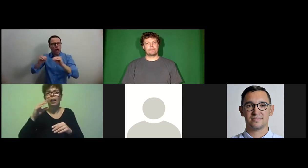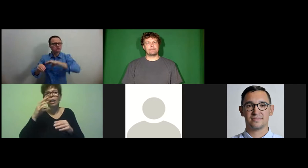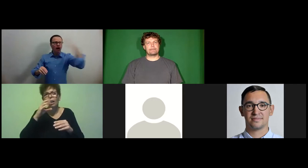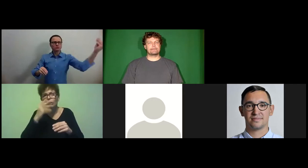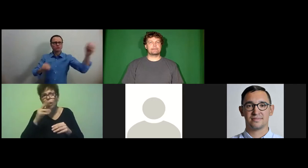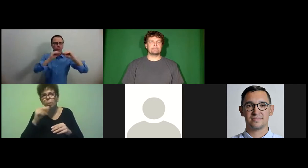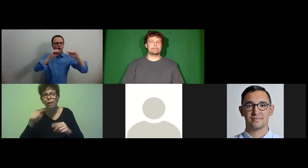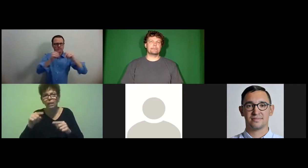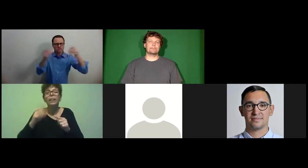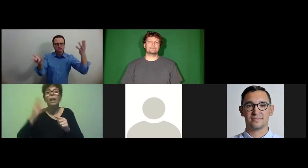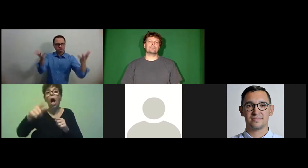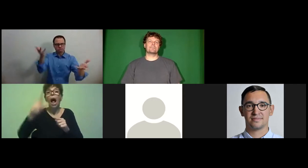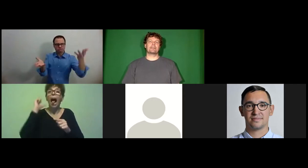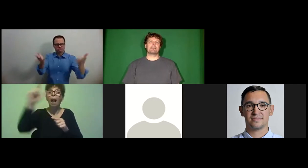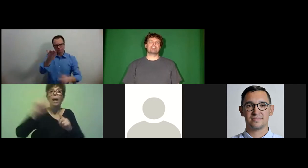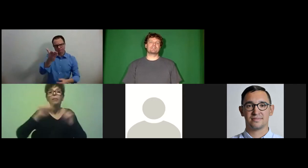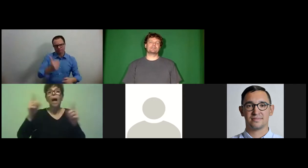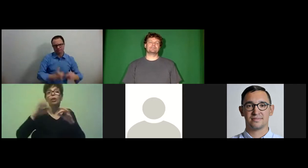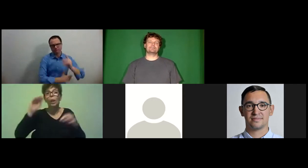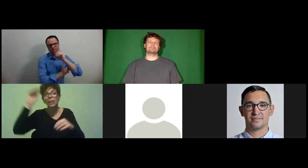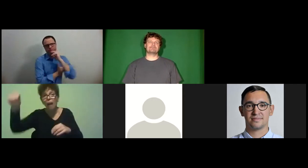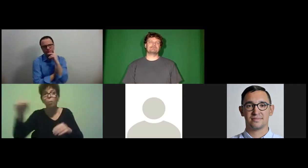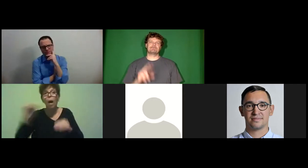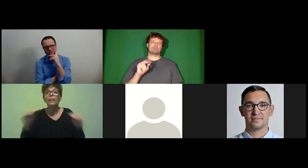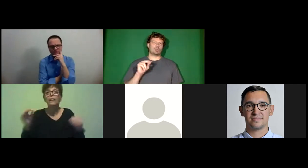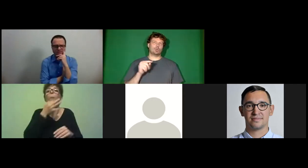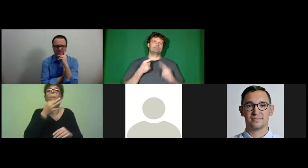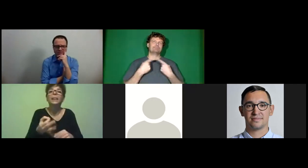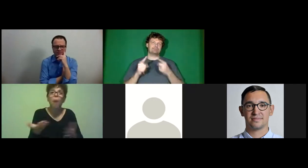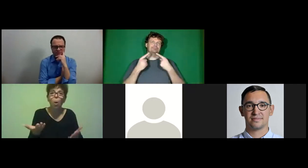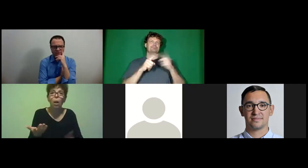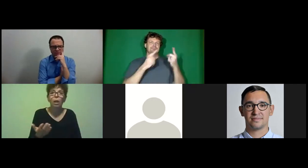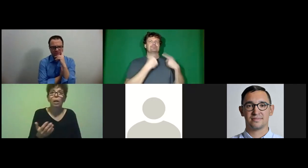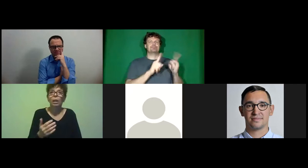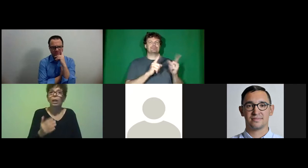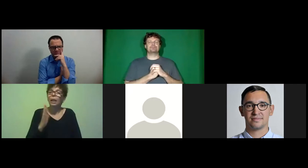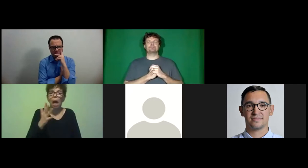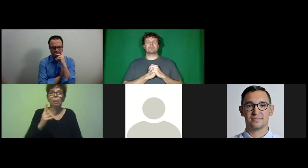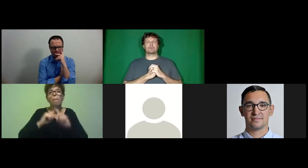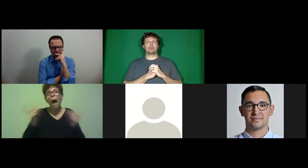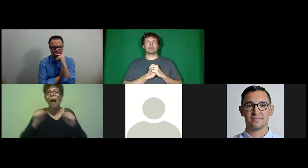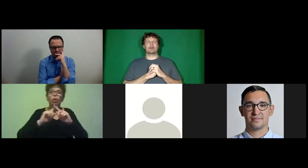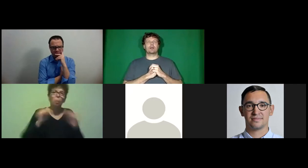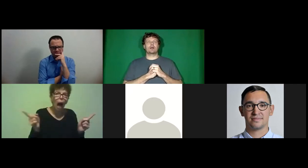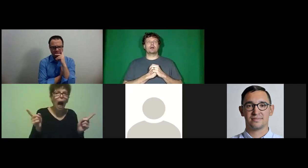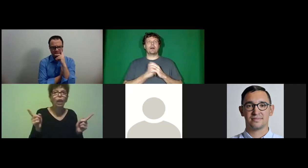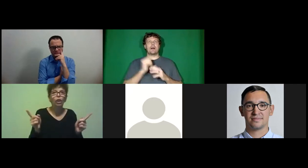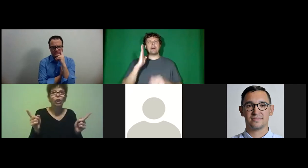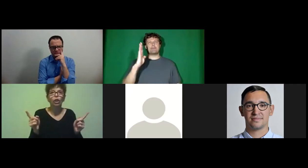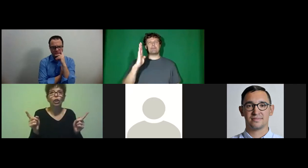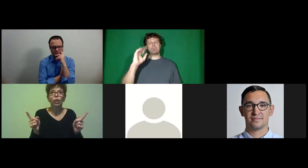And did you meet similar coaches outside of former Yugoslavia?